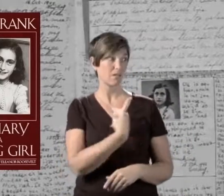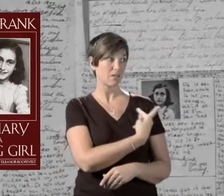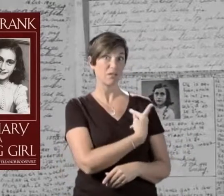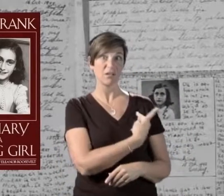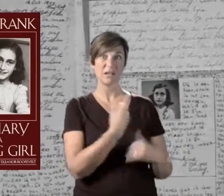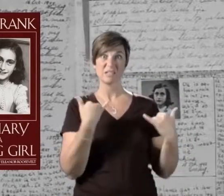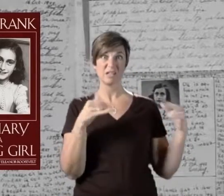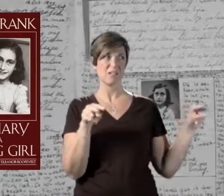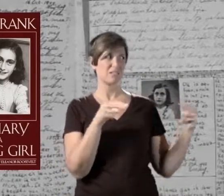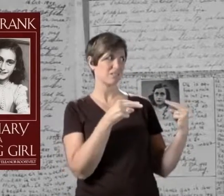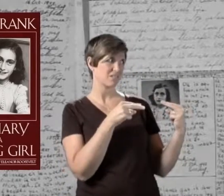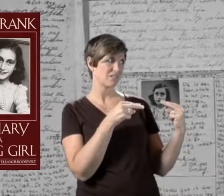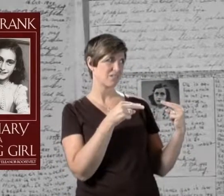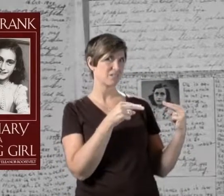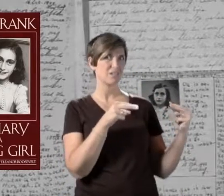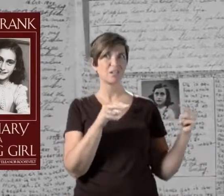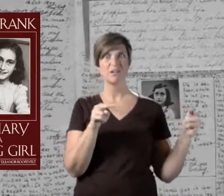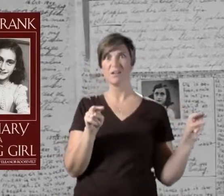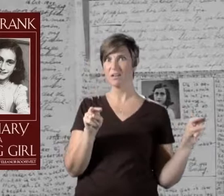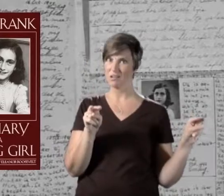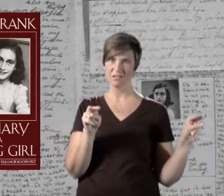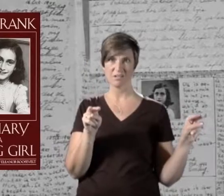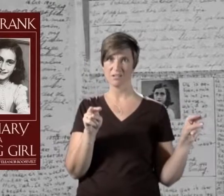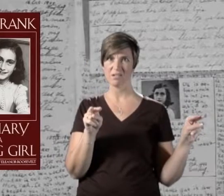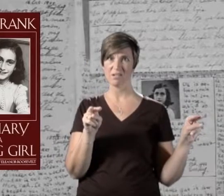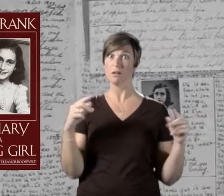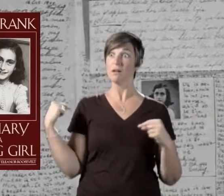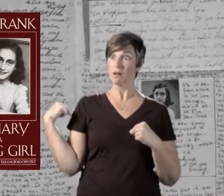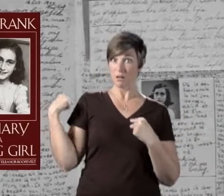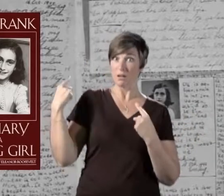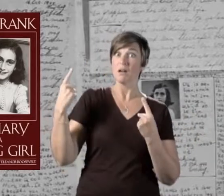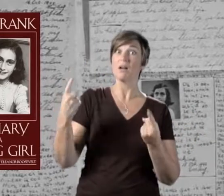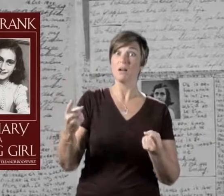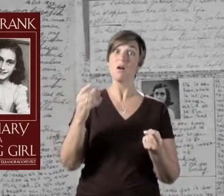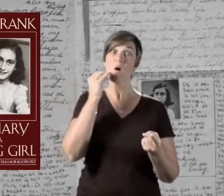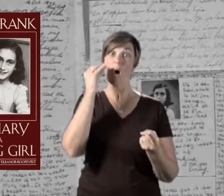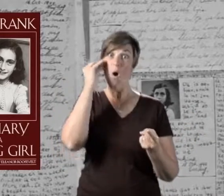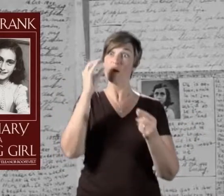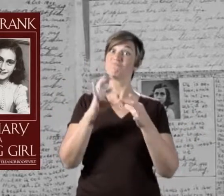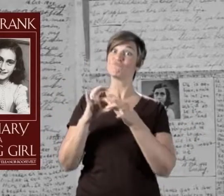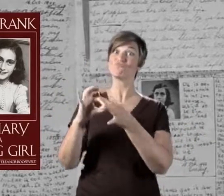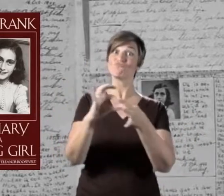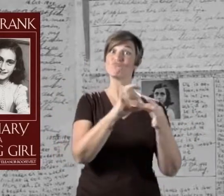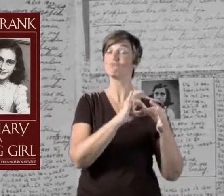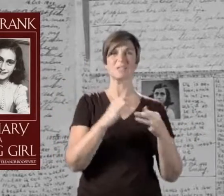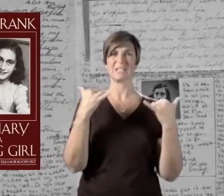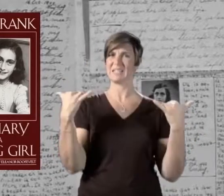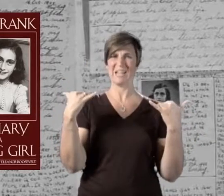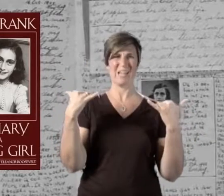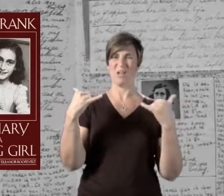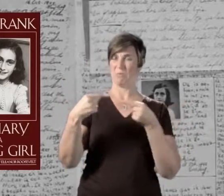It is a great blow to us both suddenly to realize how little remains of the confidence and harmony that we used to have at